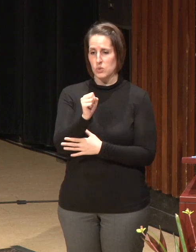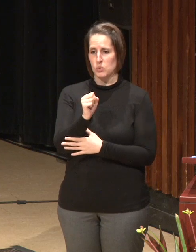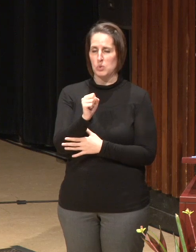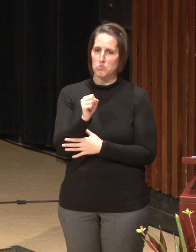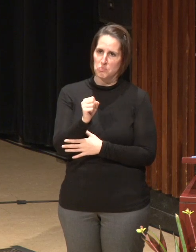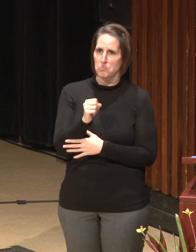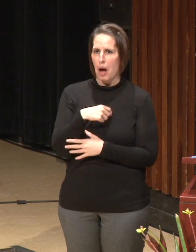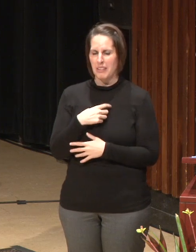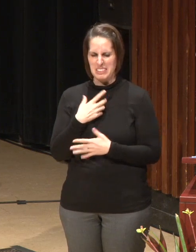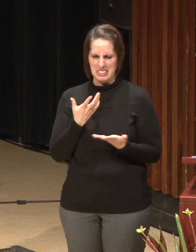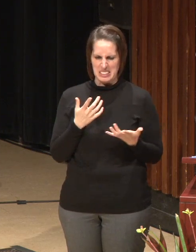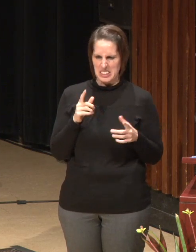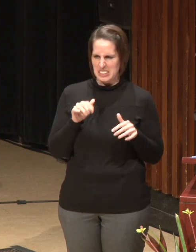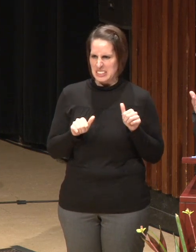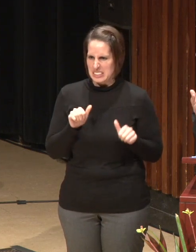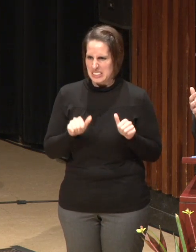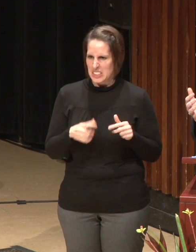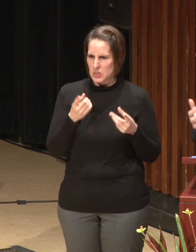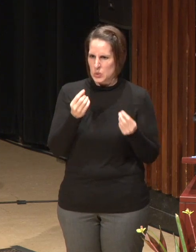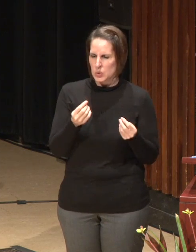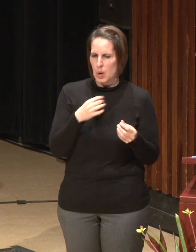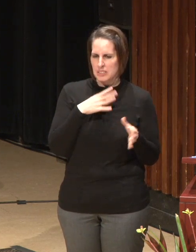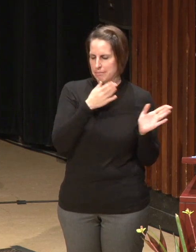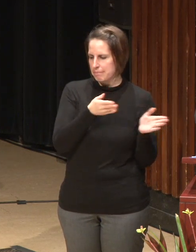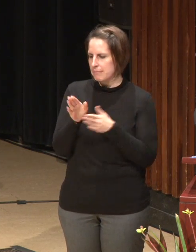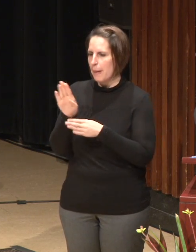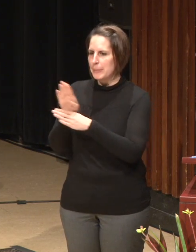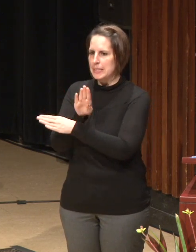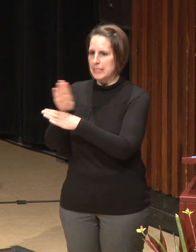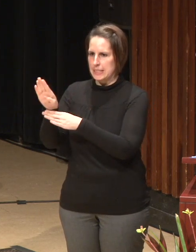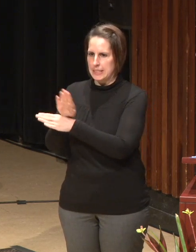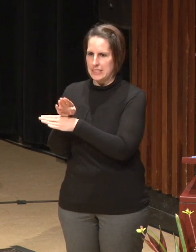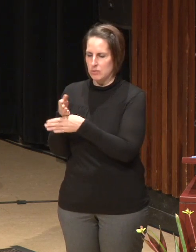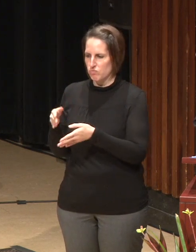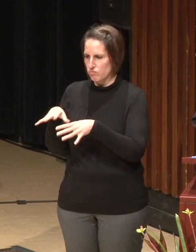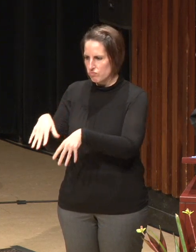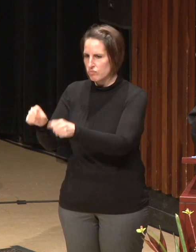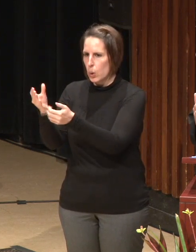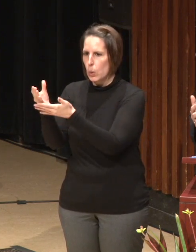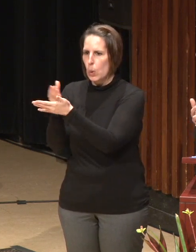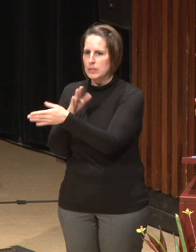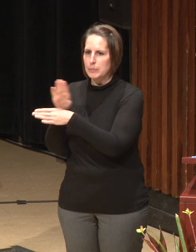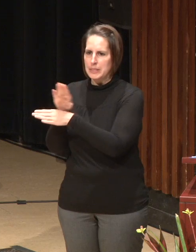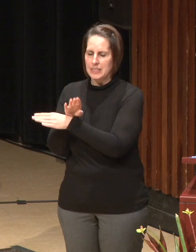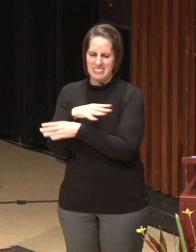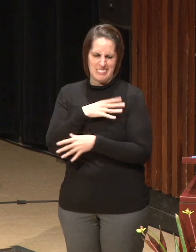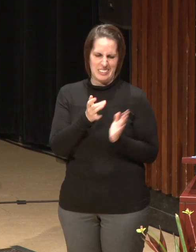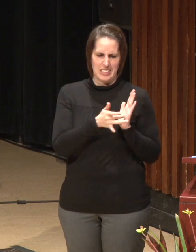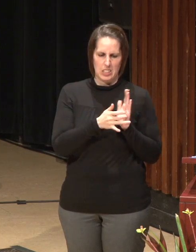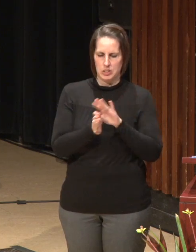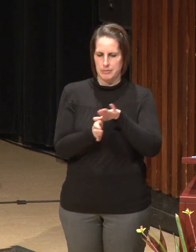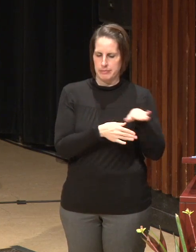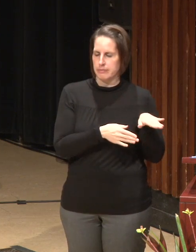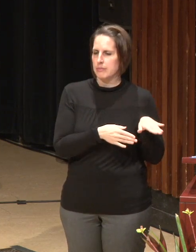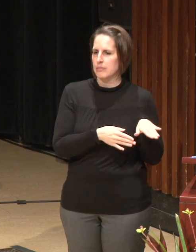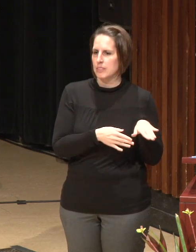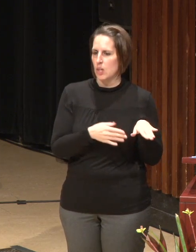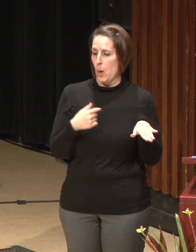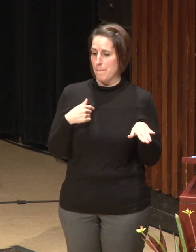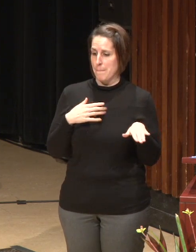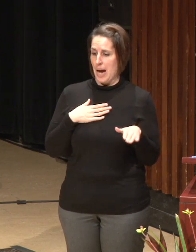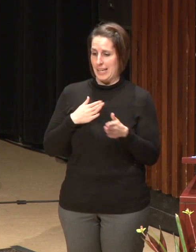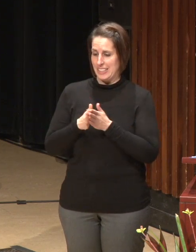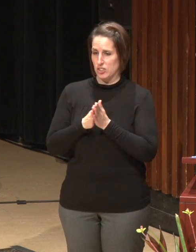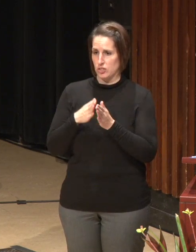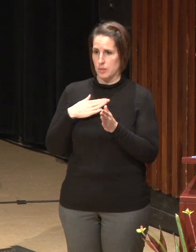to take. I ended up going with business instead of technology my first time around because I wasn't sure what someone with my particular